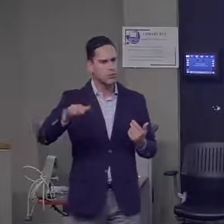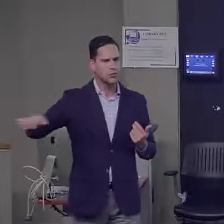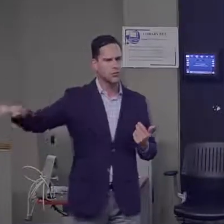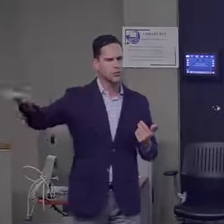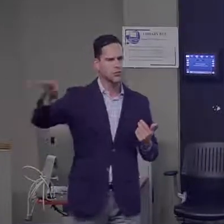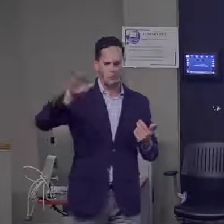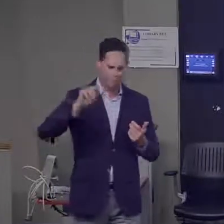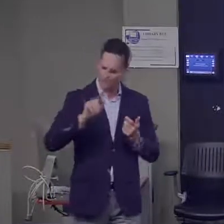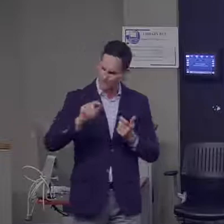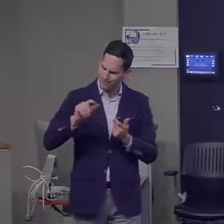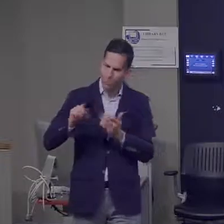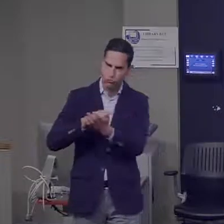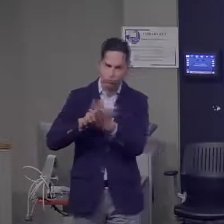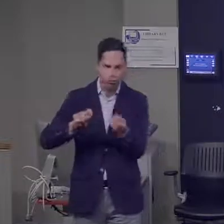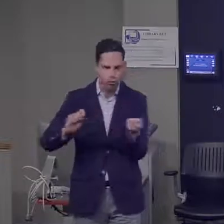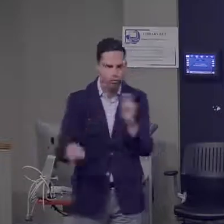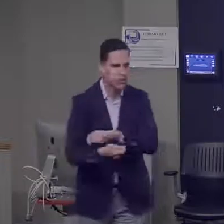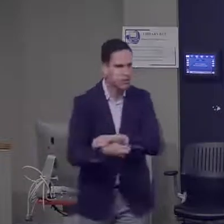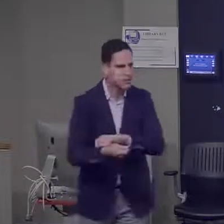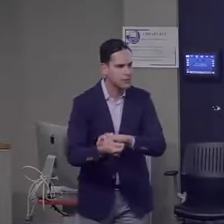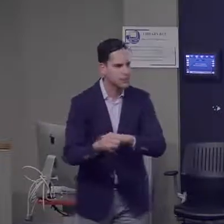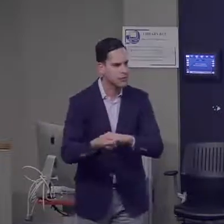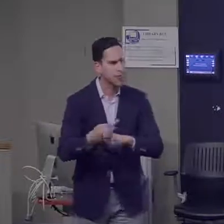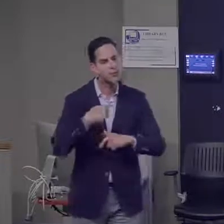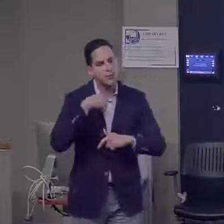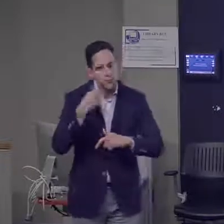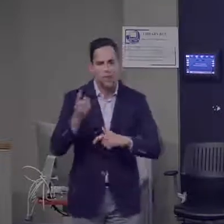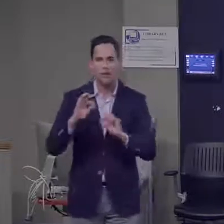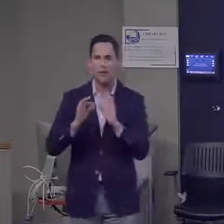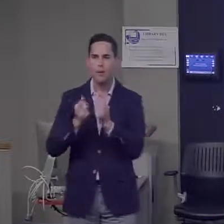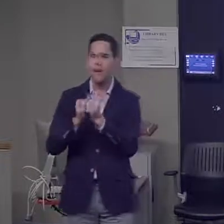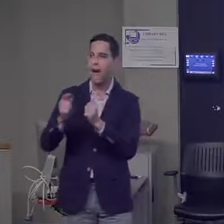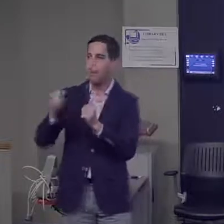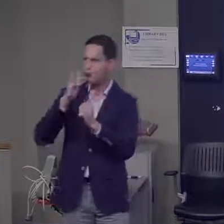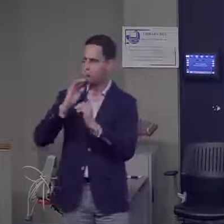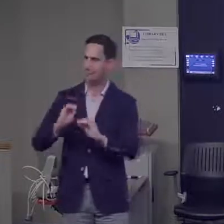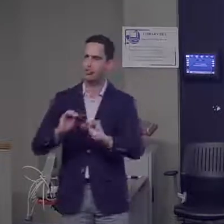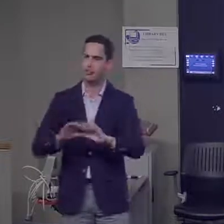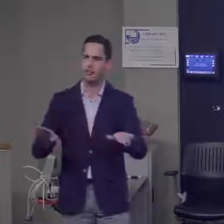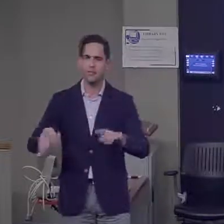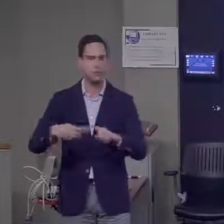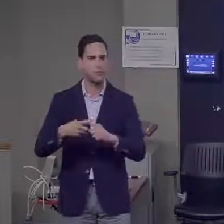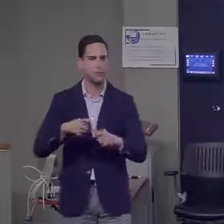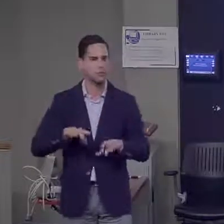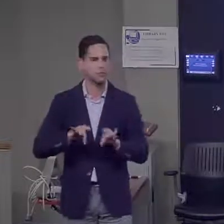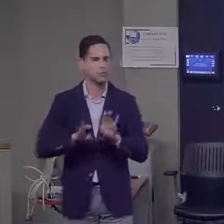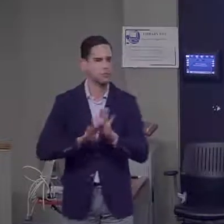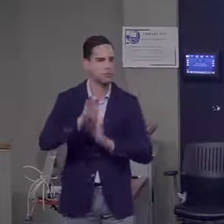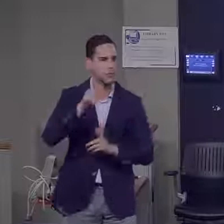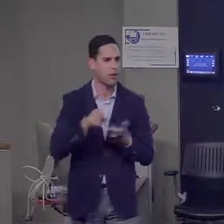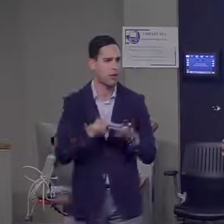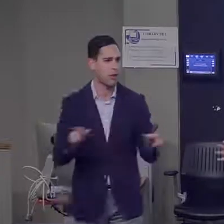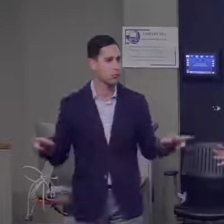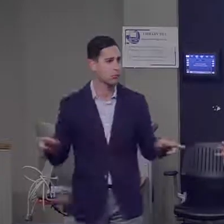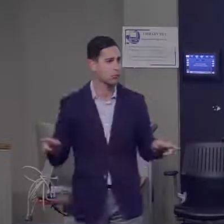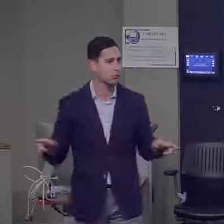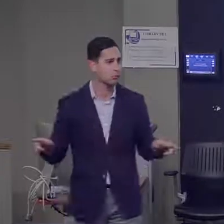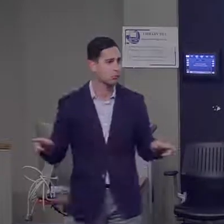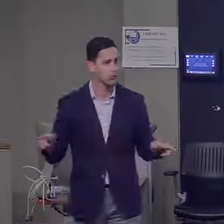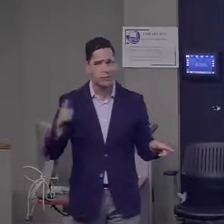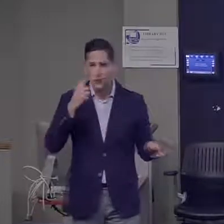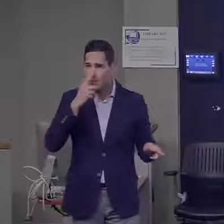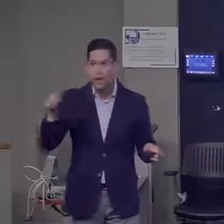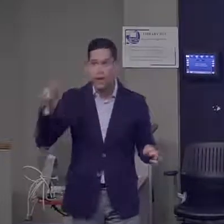learning needs to take place. It's too prescribed, and it's not based in the science. So if you guys